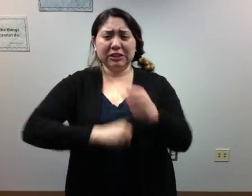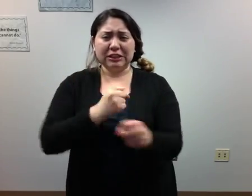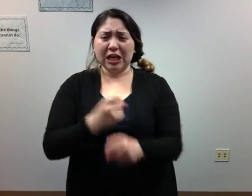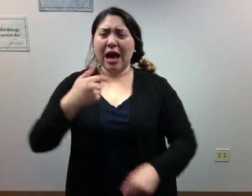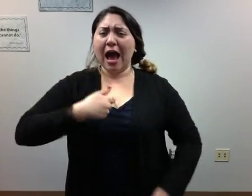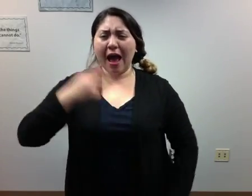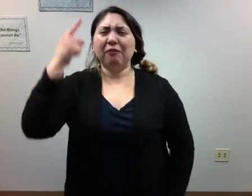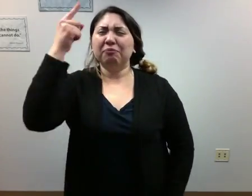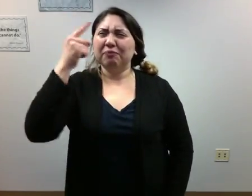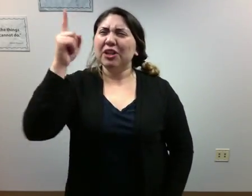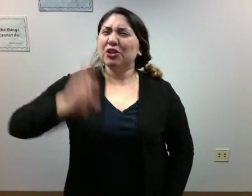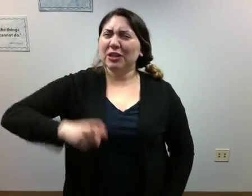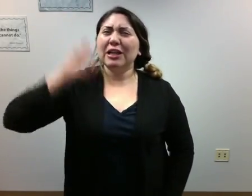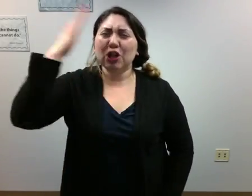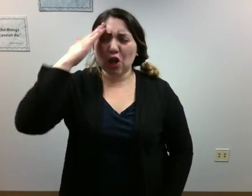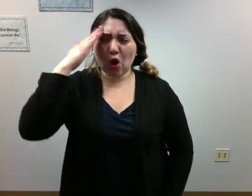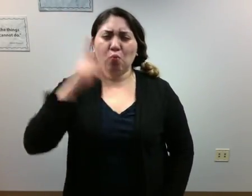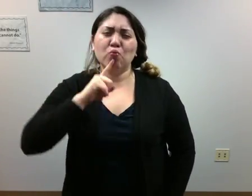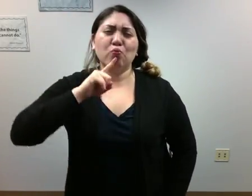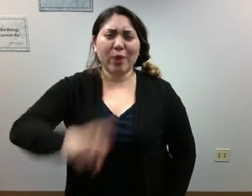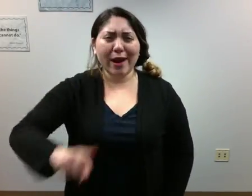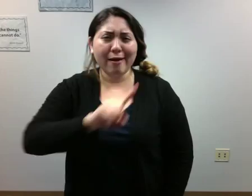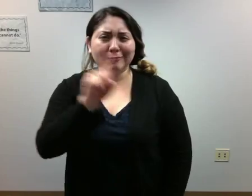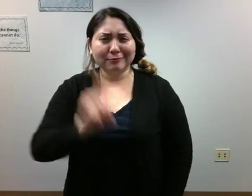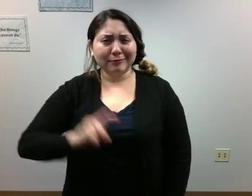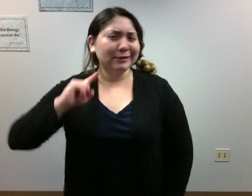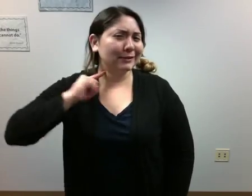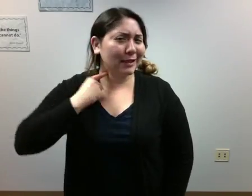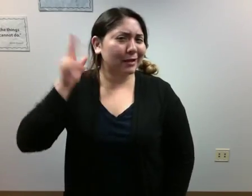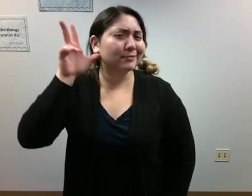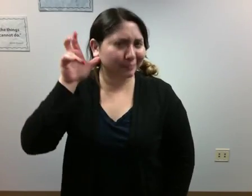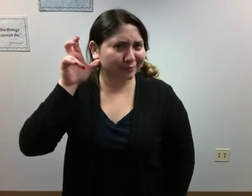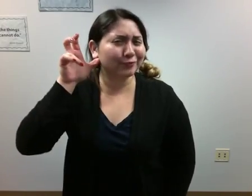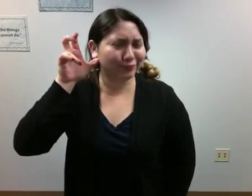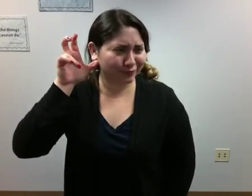figured you needed to know what a real Texas accent sounds like.